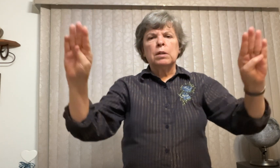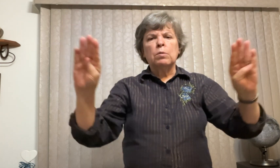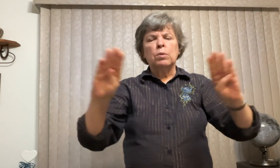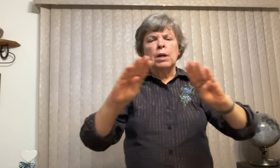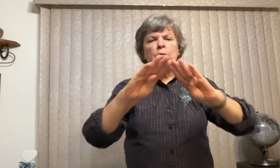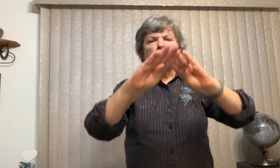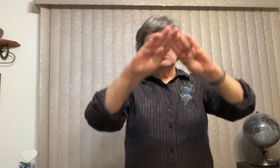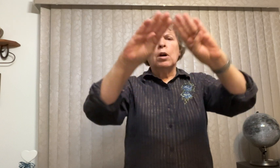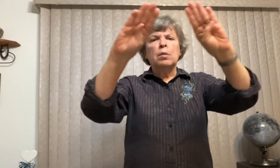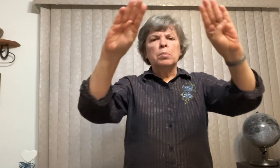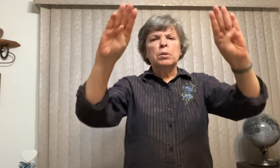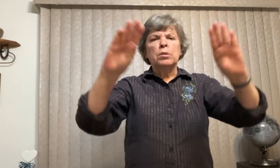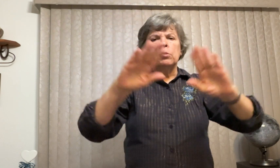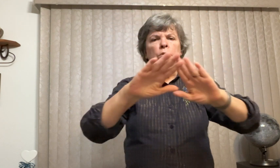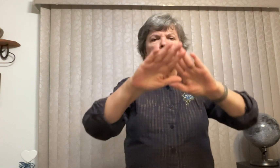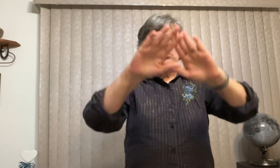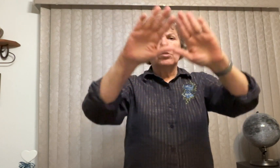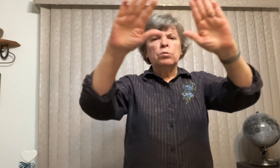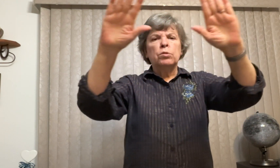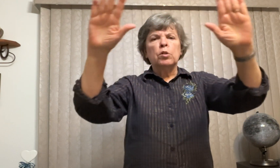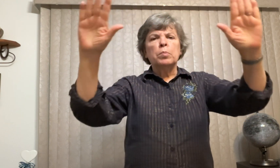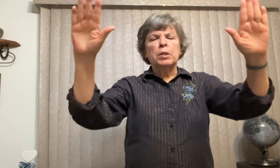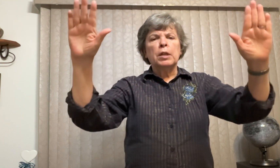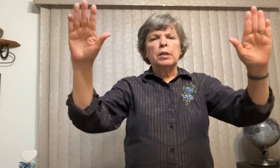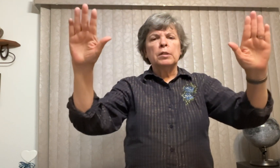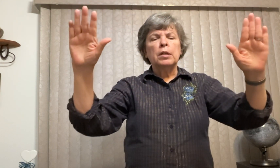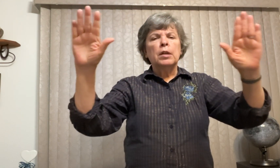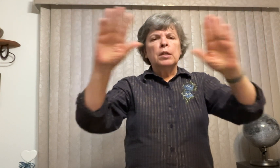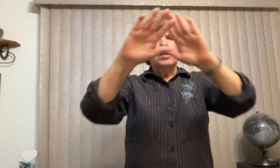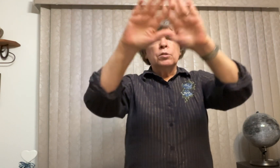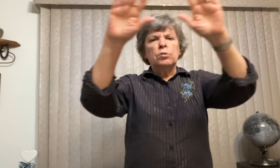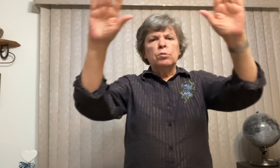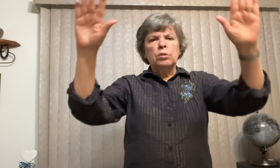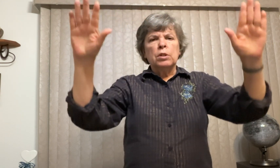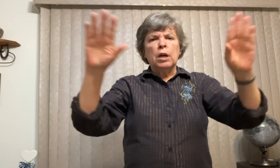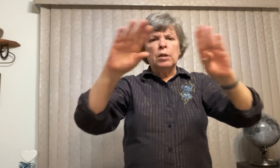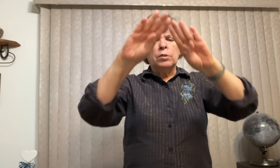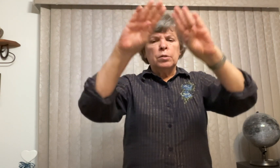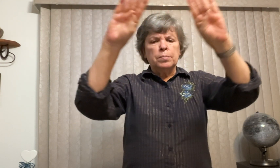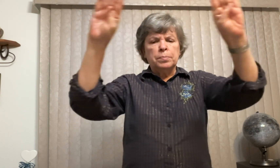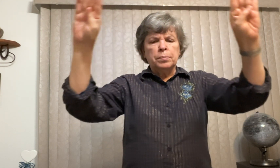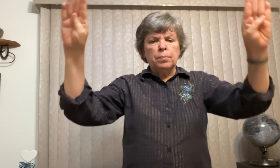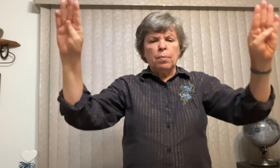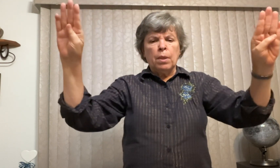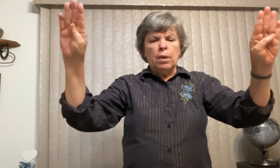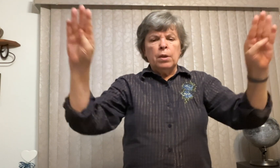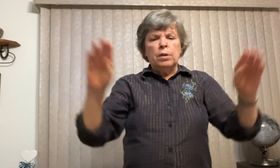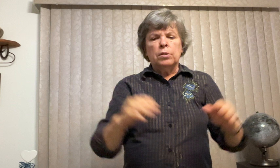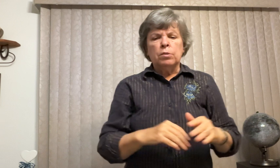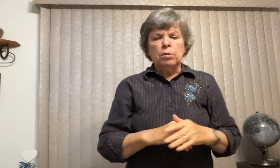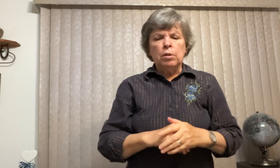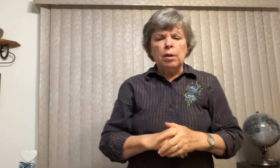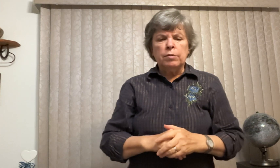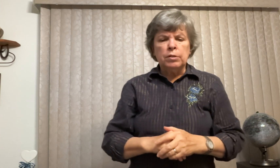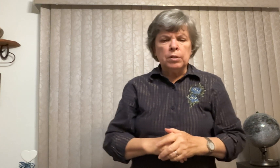what I was taught, but you could just use an open hand to do the skies. So the lofty